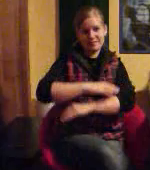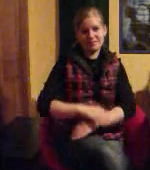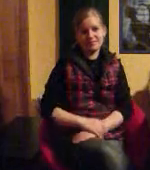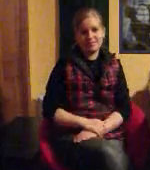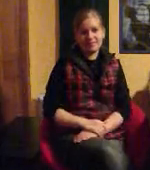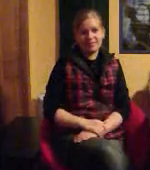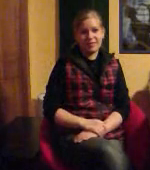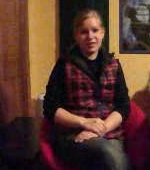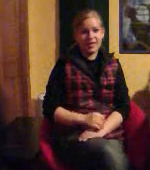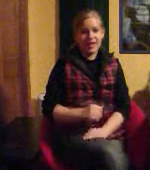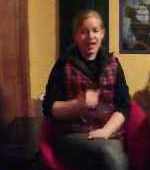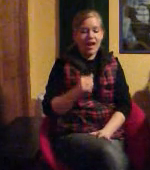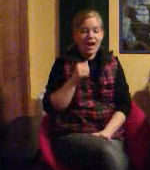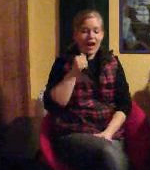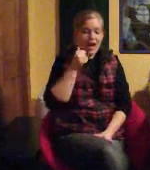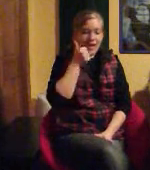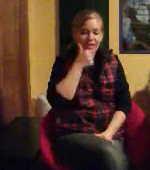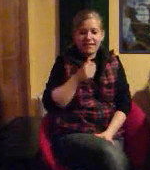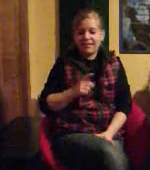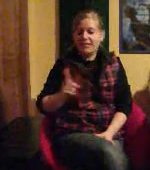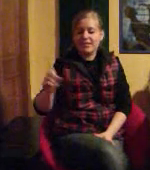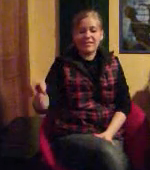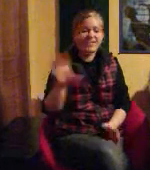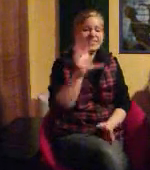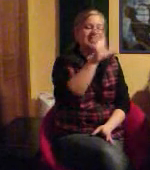She could get a cookie all by herself.